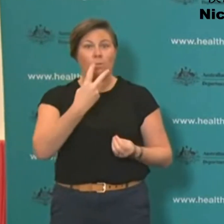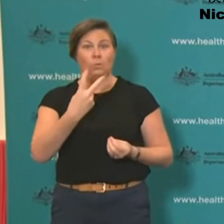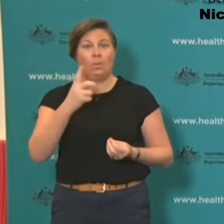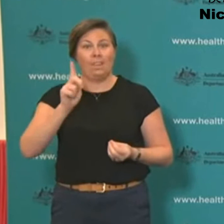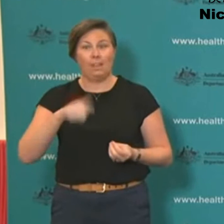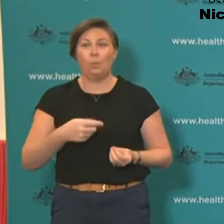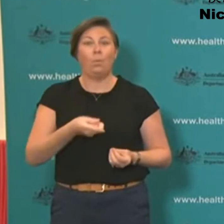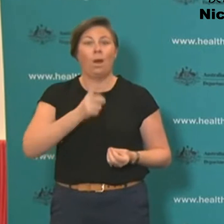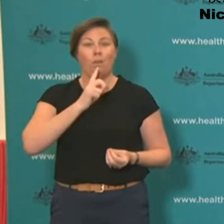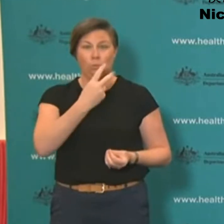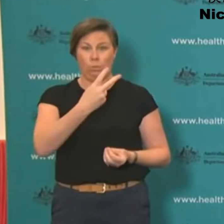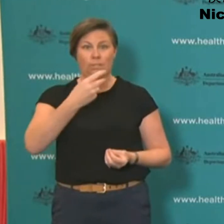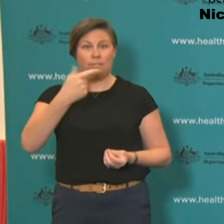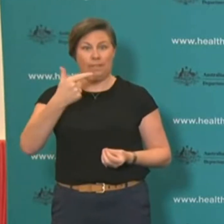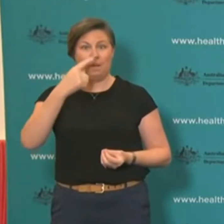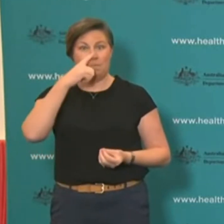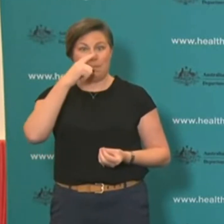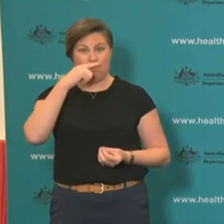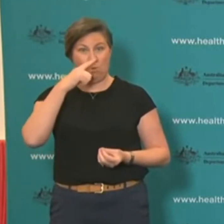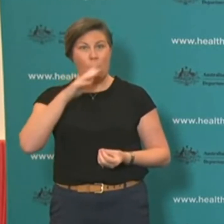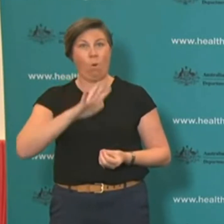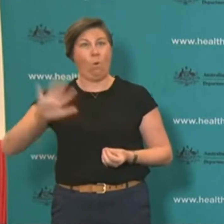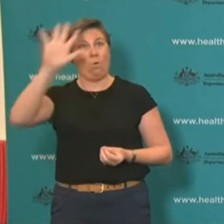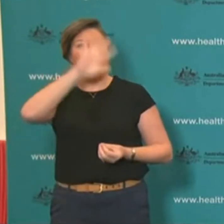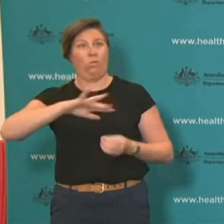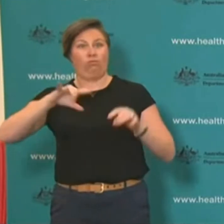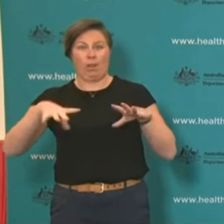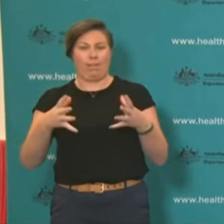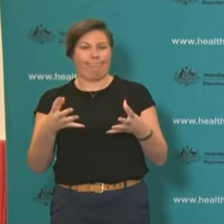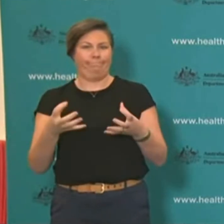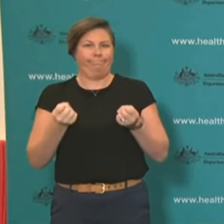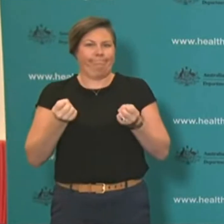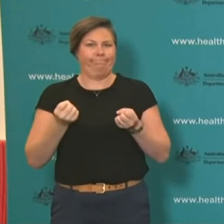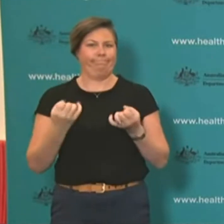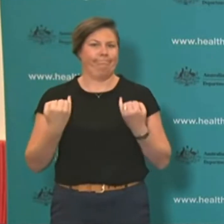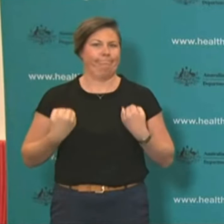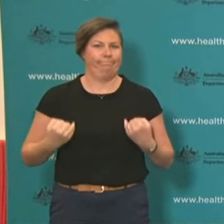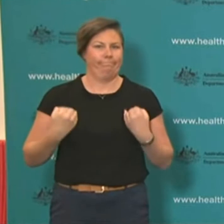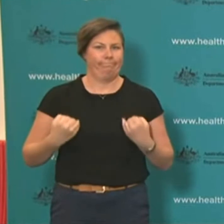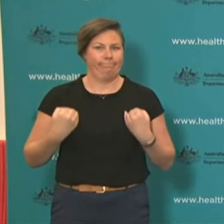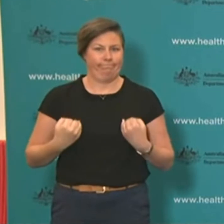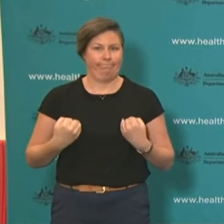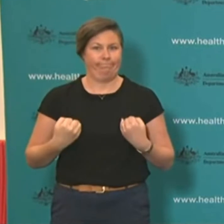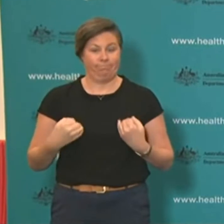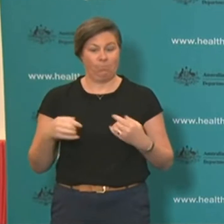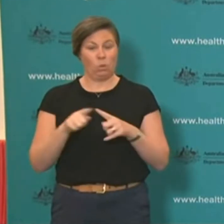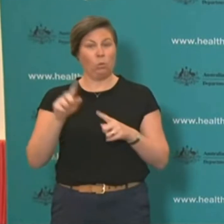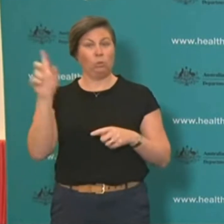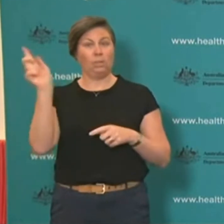127 people diagnosed in Australia with coronavirus disease. And in the past 24 hours to 12 noon